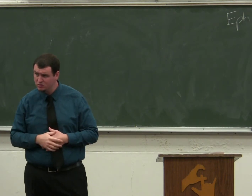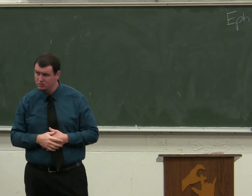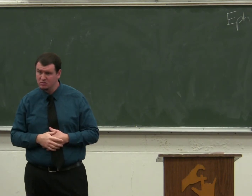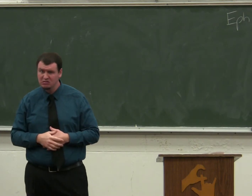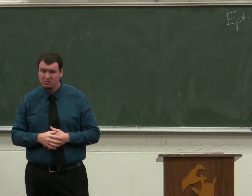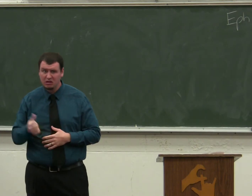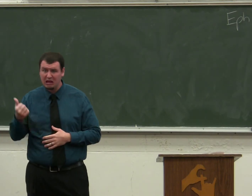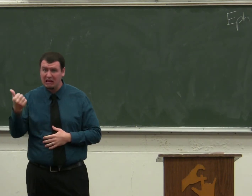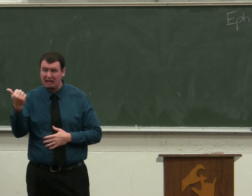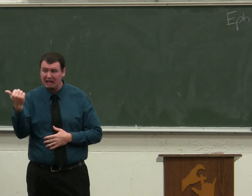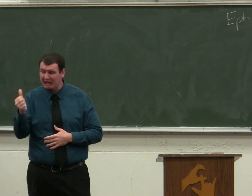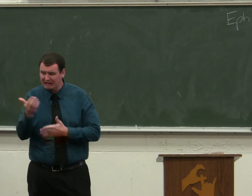No, it is serious.